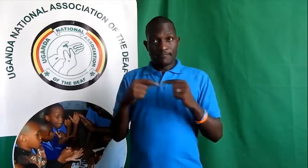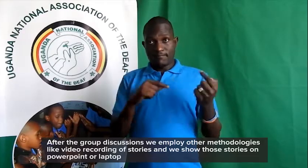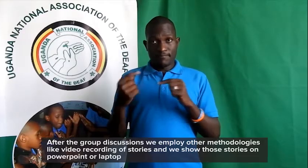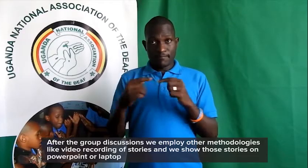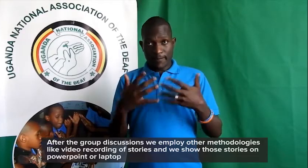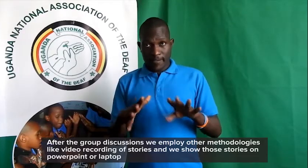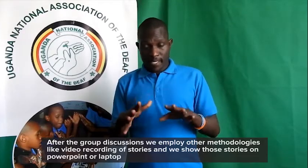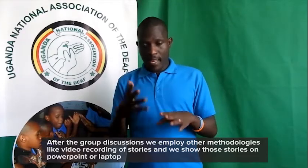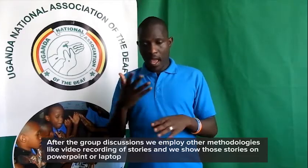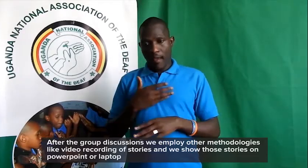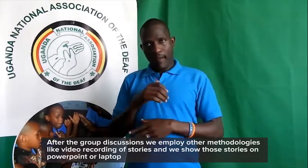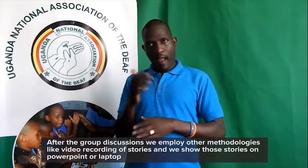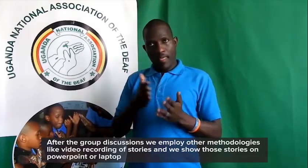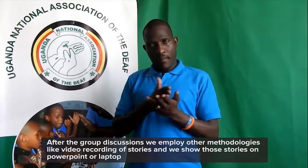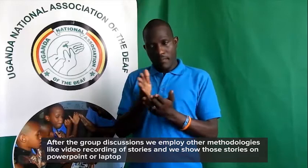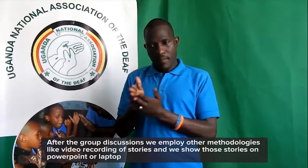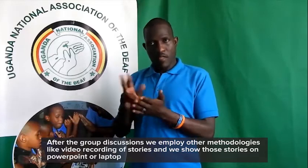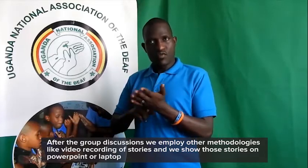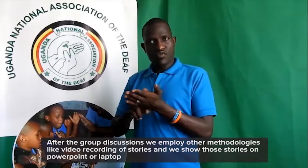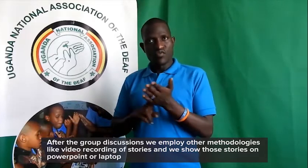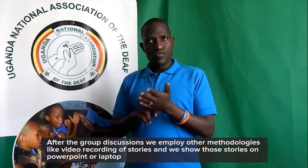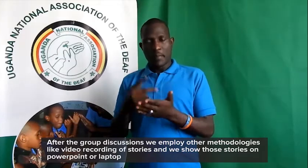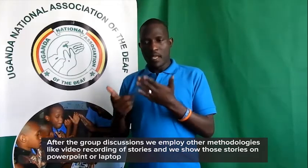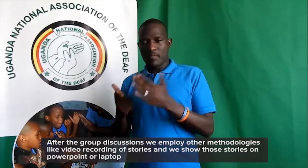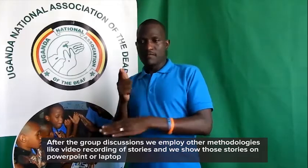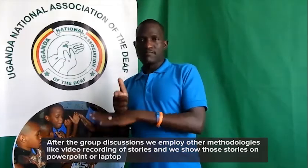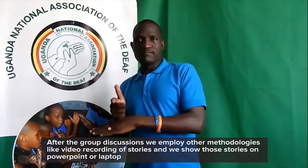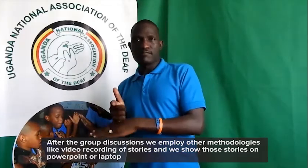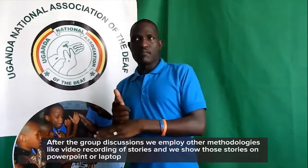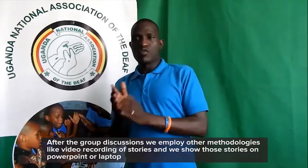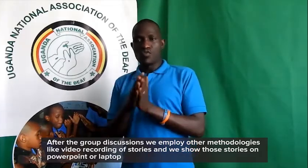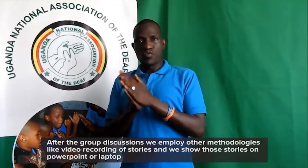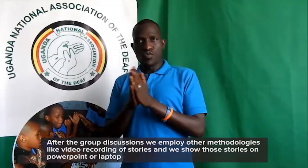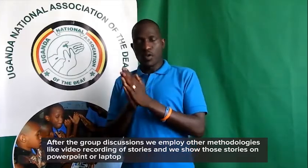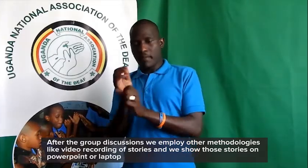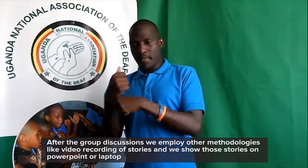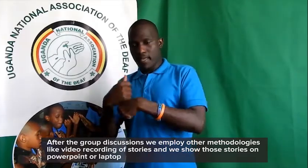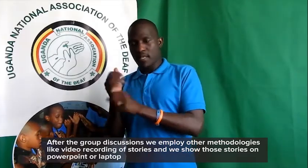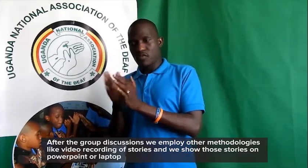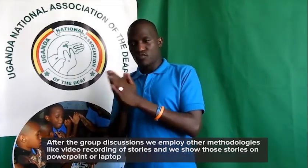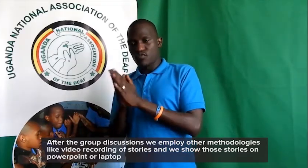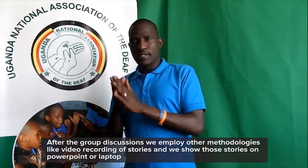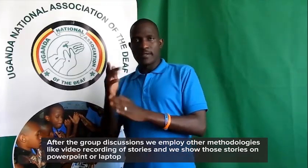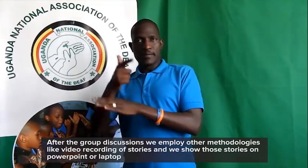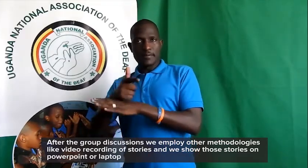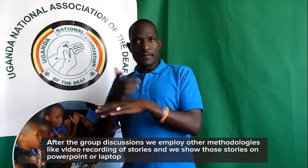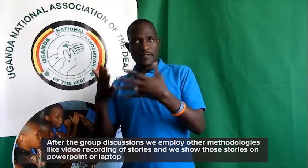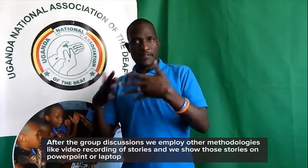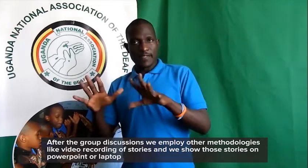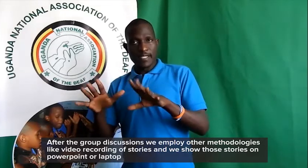After the group discussions, we employ other methodologies like video recording of stories, and then